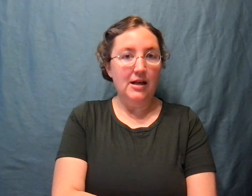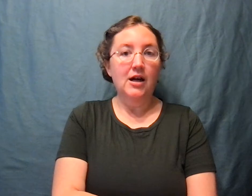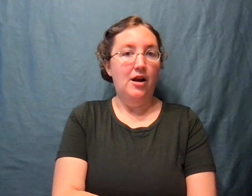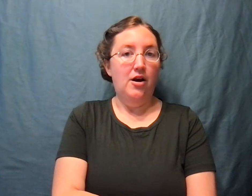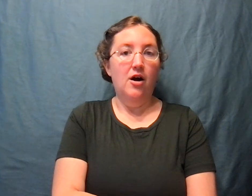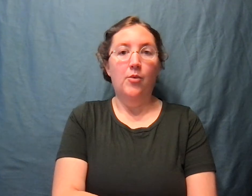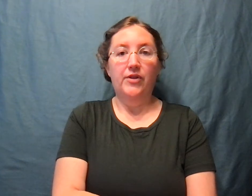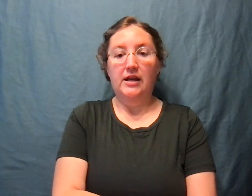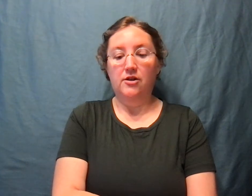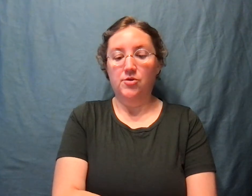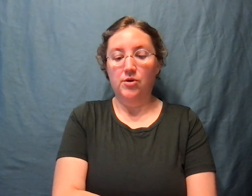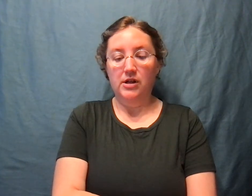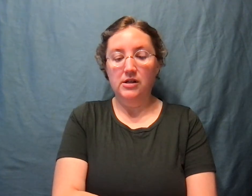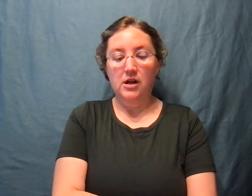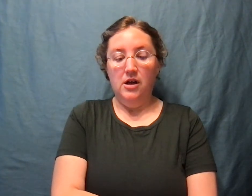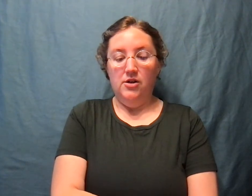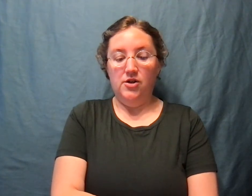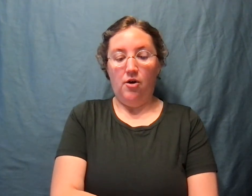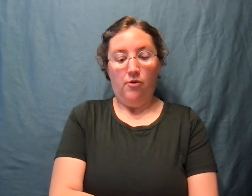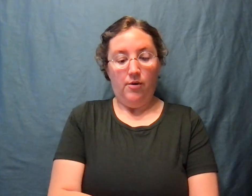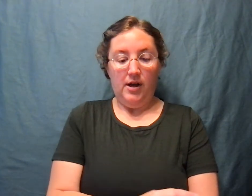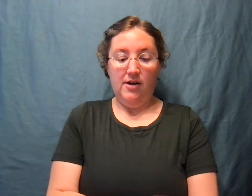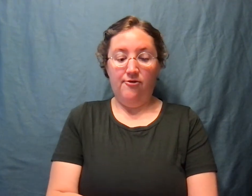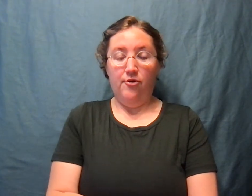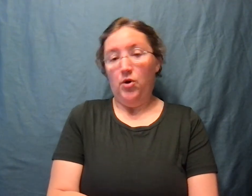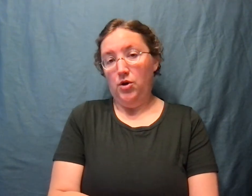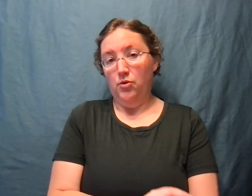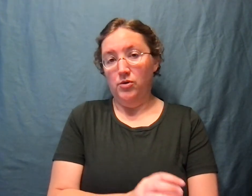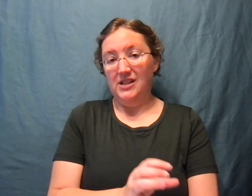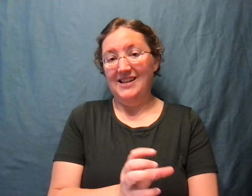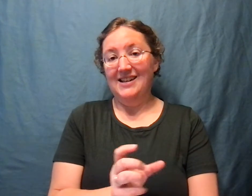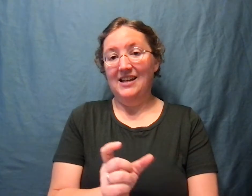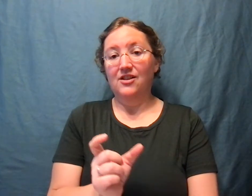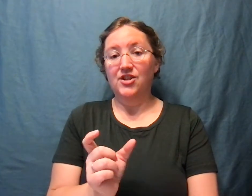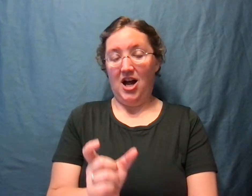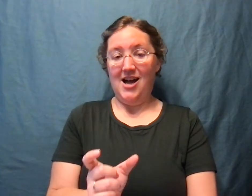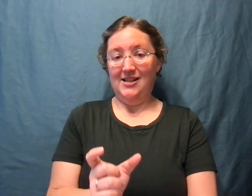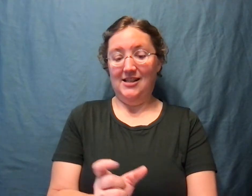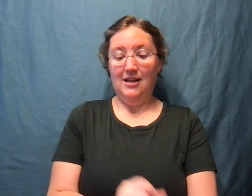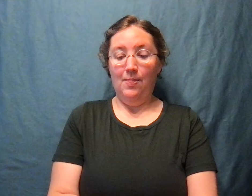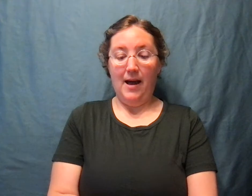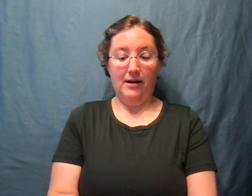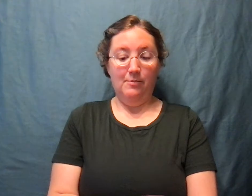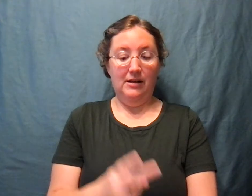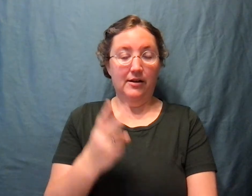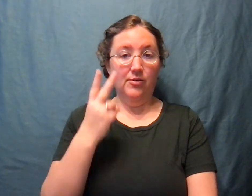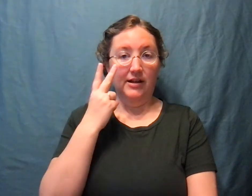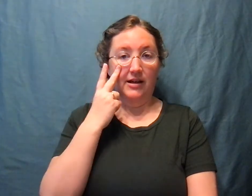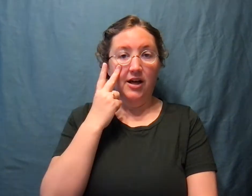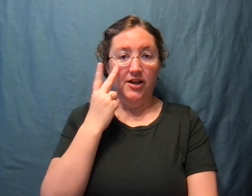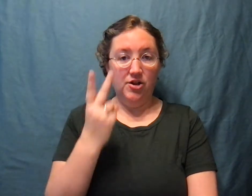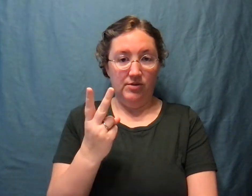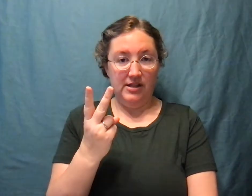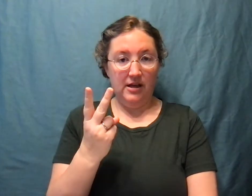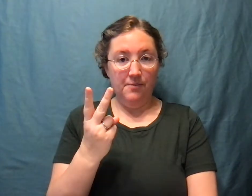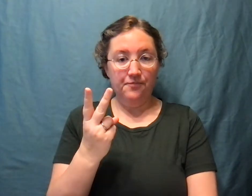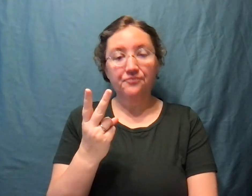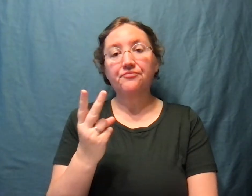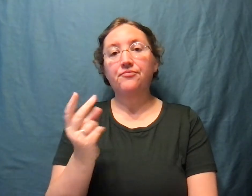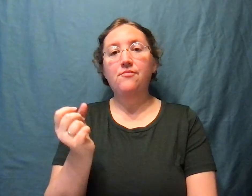meaning, not what the English word is. So if you see in English, I see, that can mean literally to see,